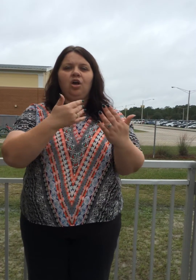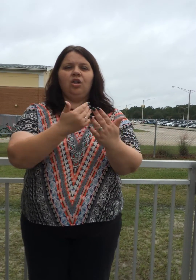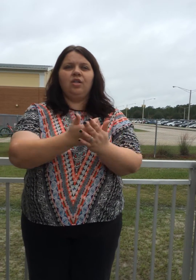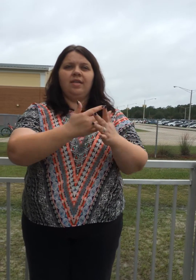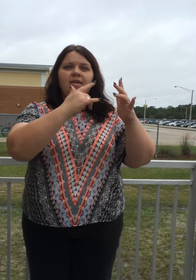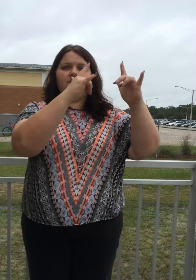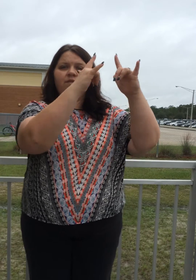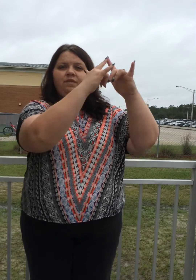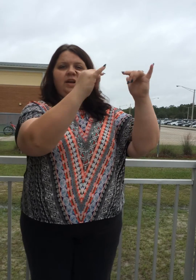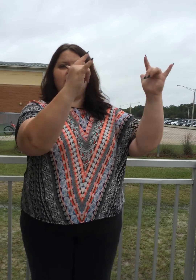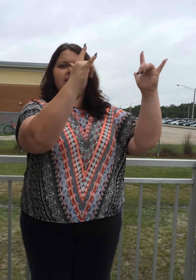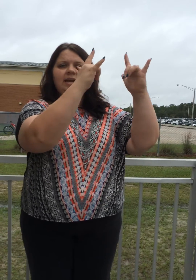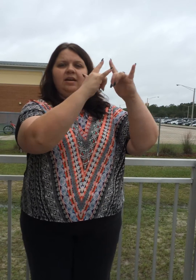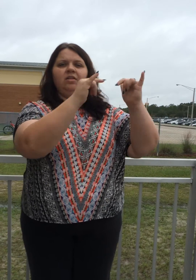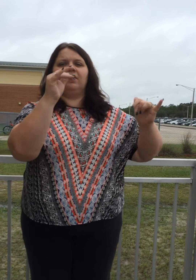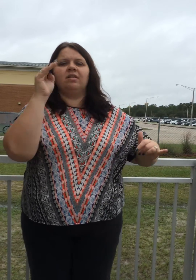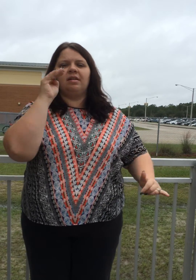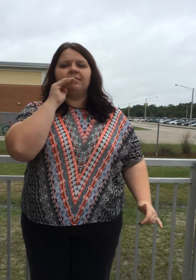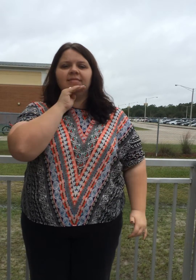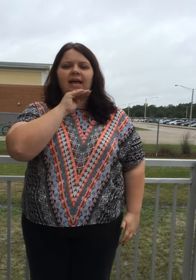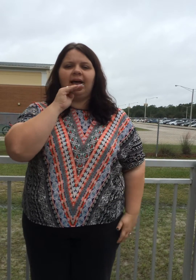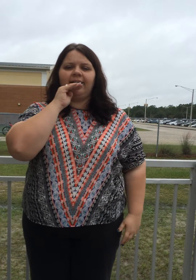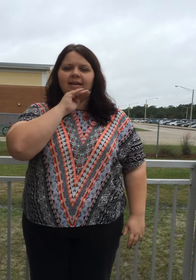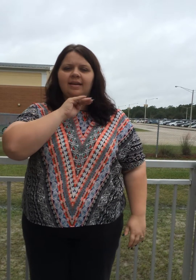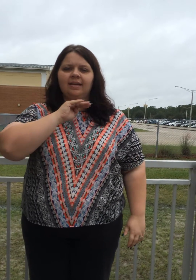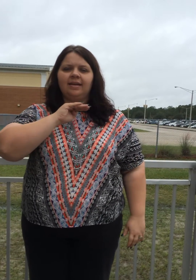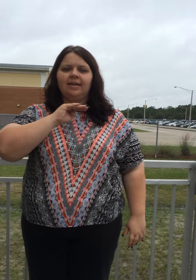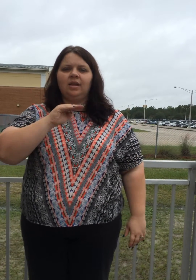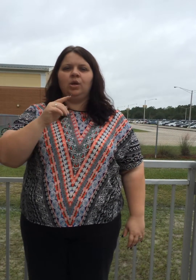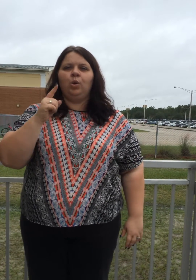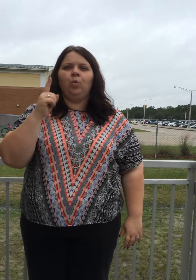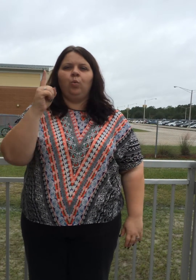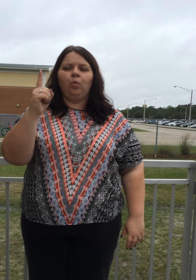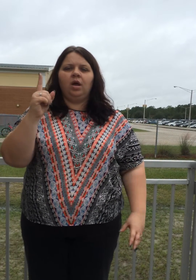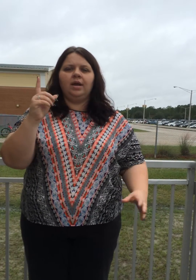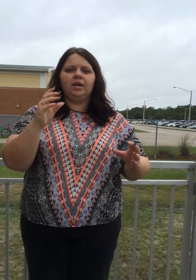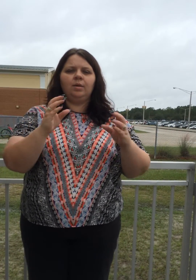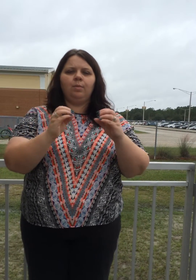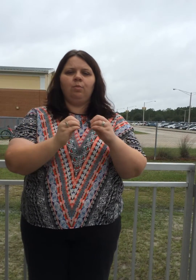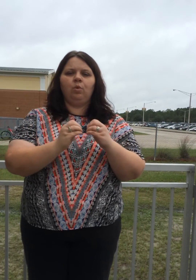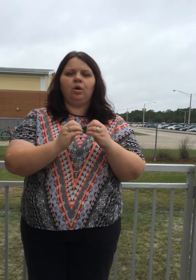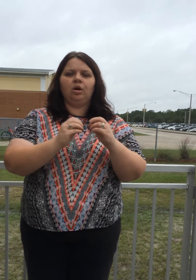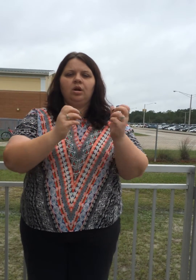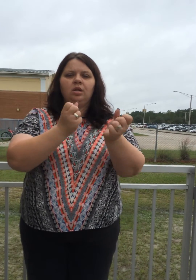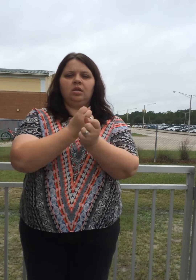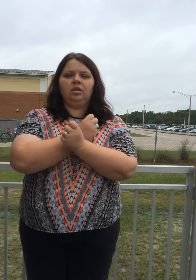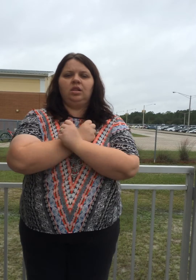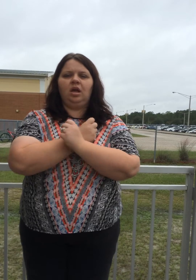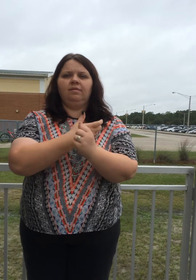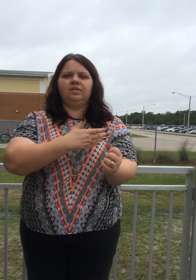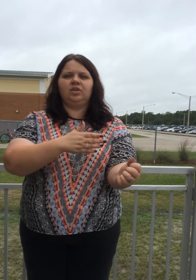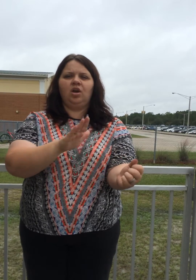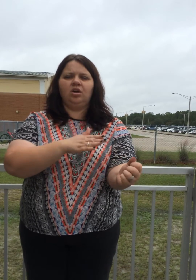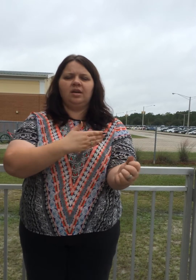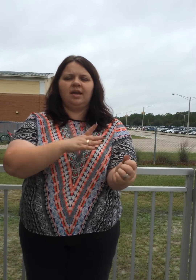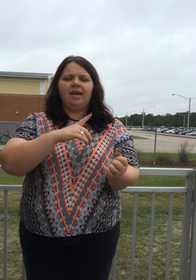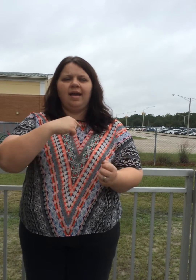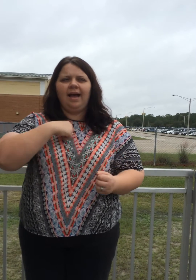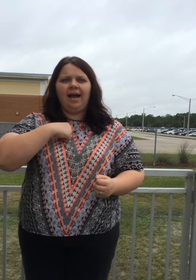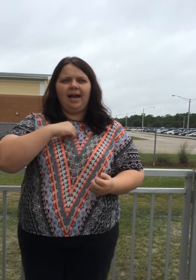all fairy tale lie, one more love song,